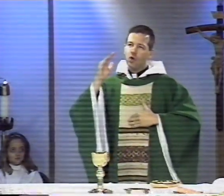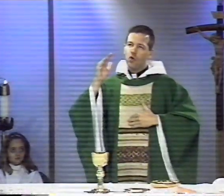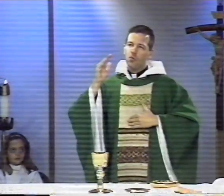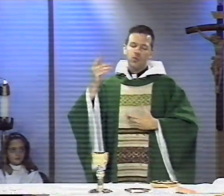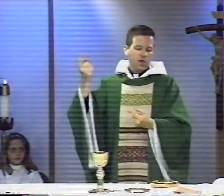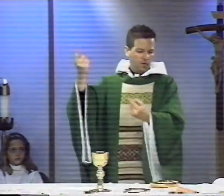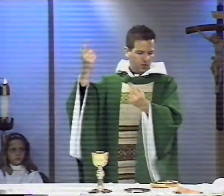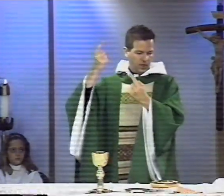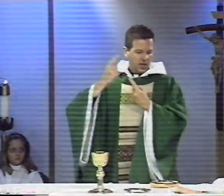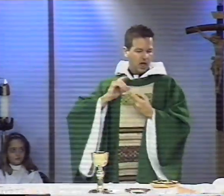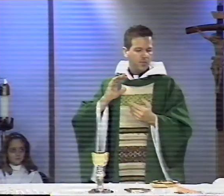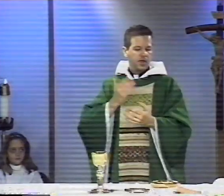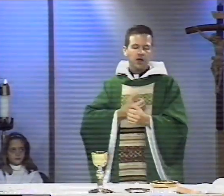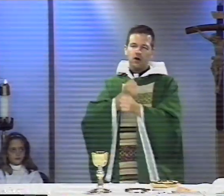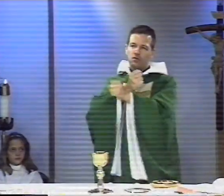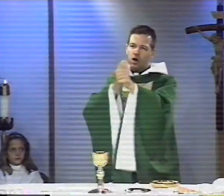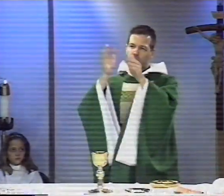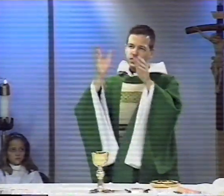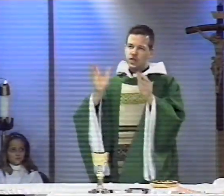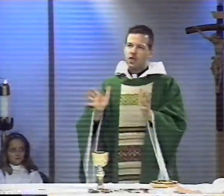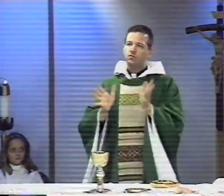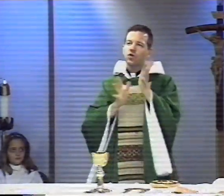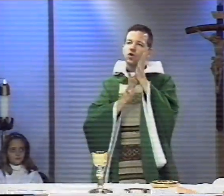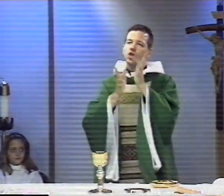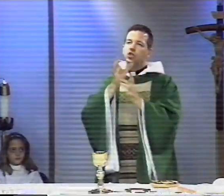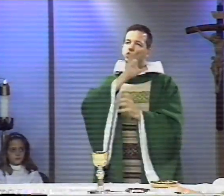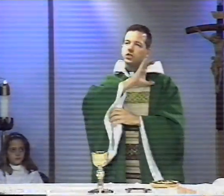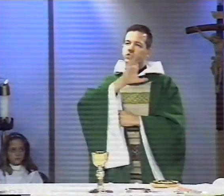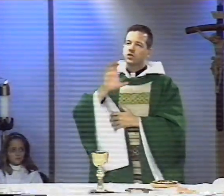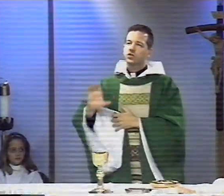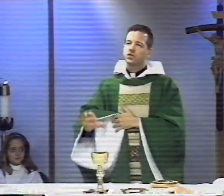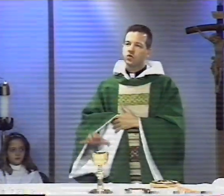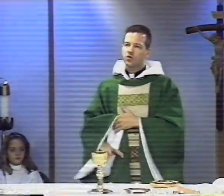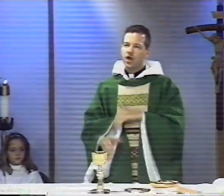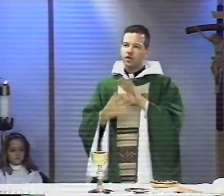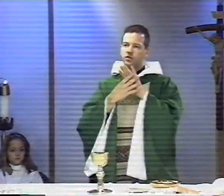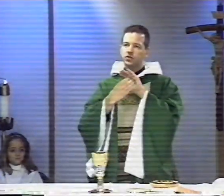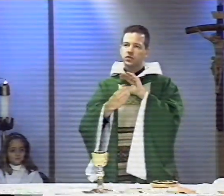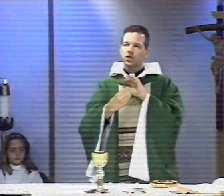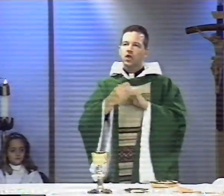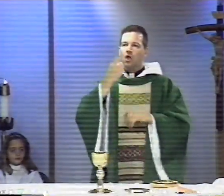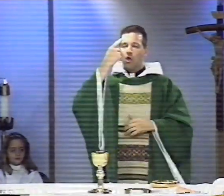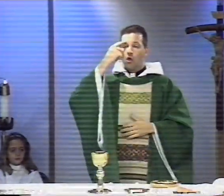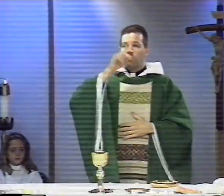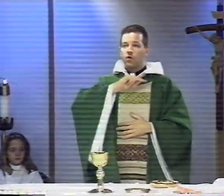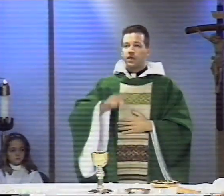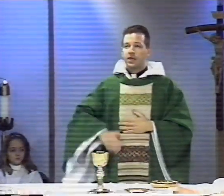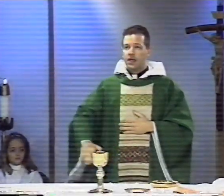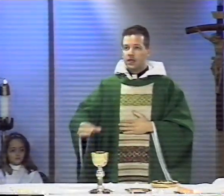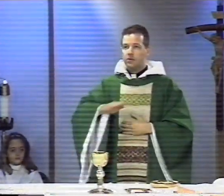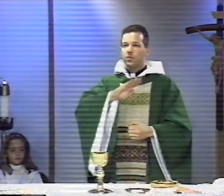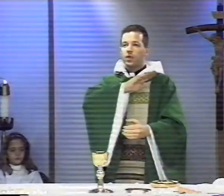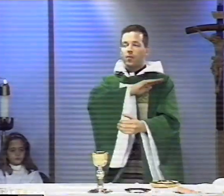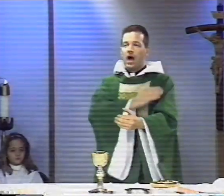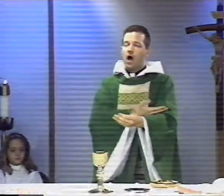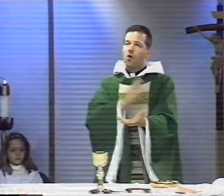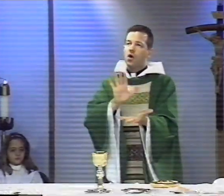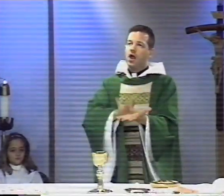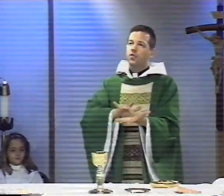hope for the coming of our Savior, Jesus Christ. For the kingdom, the power, and the